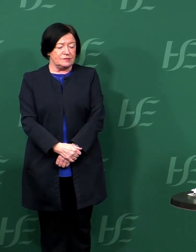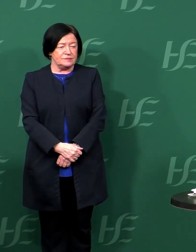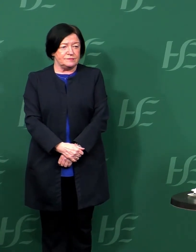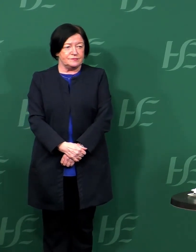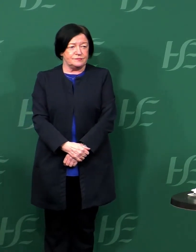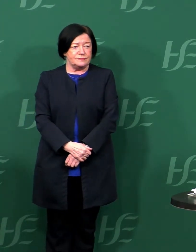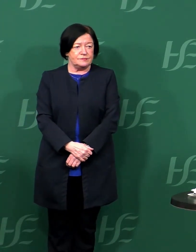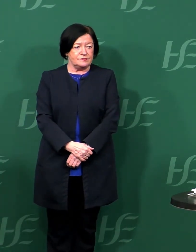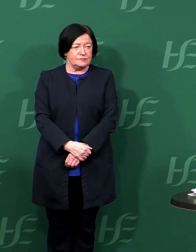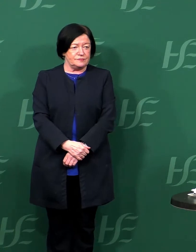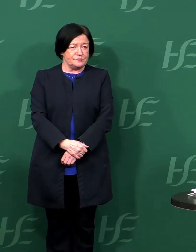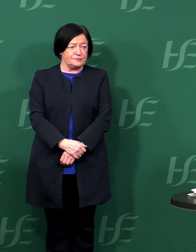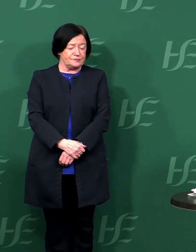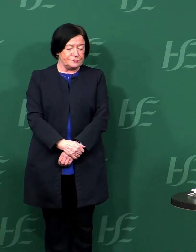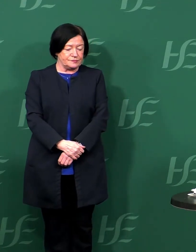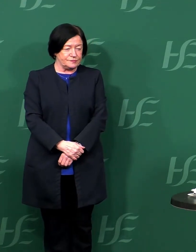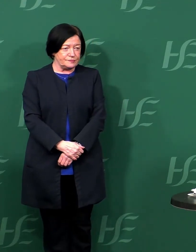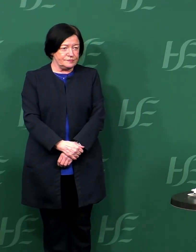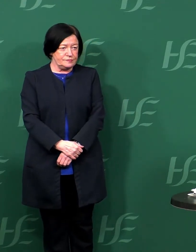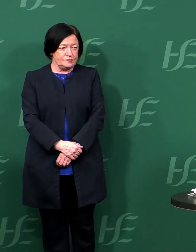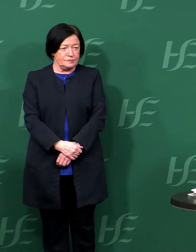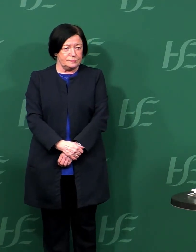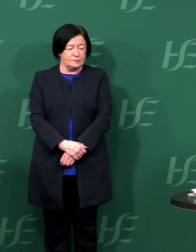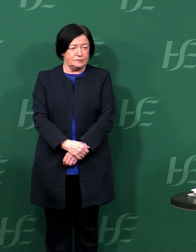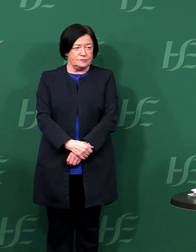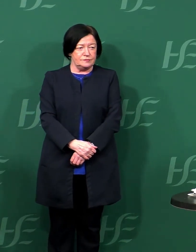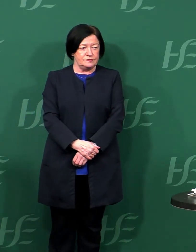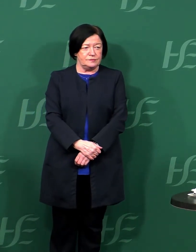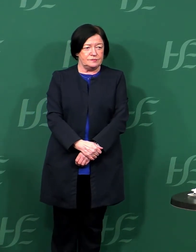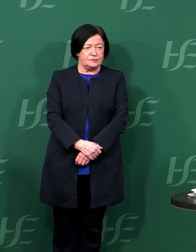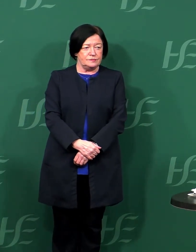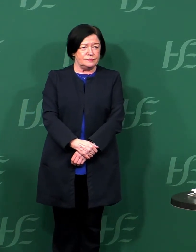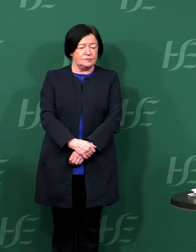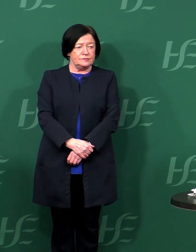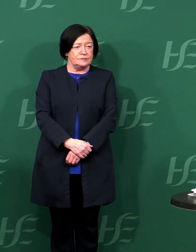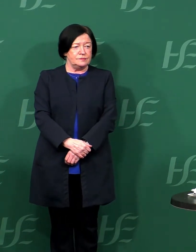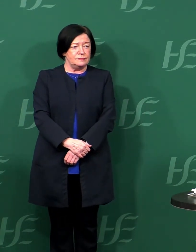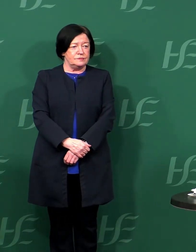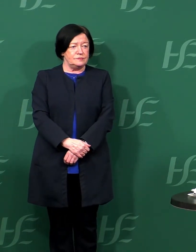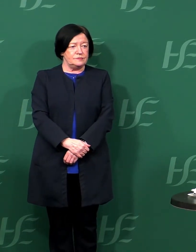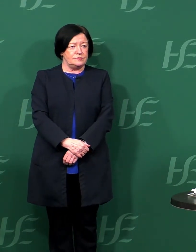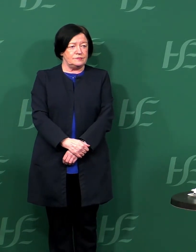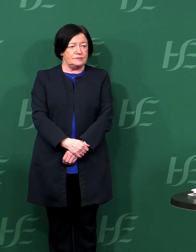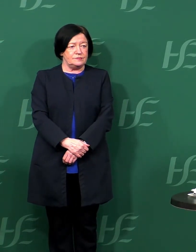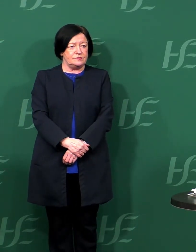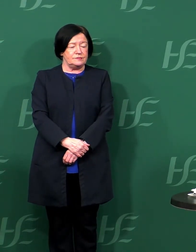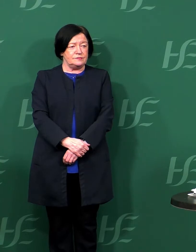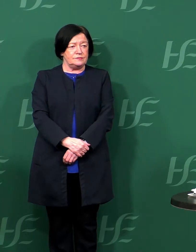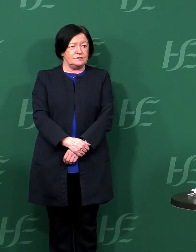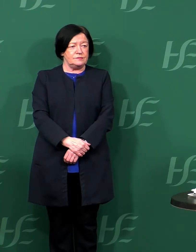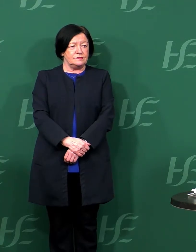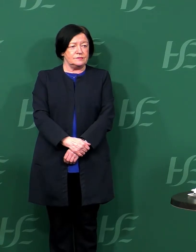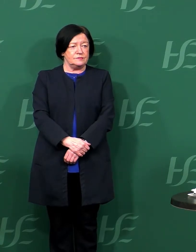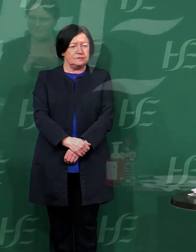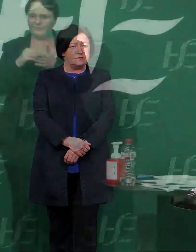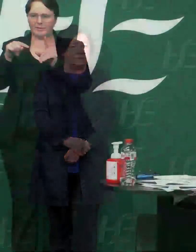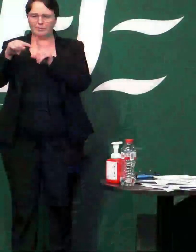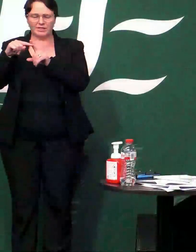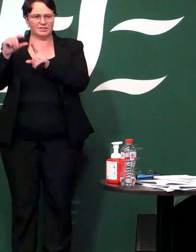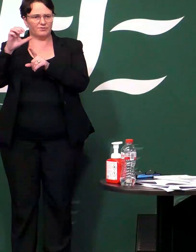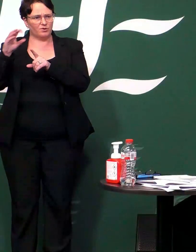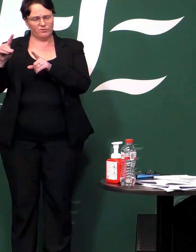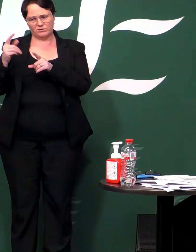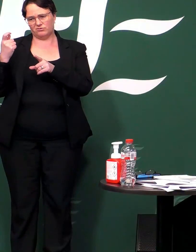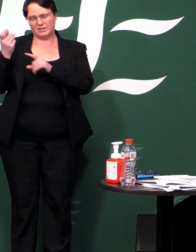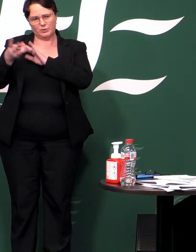first instance, seeing as demand has significantly dropped and there seems to be a lot of anecdotal reports that schools are really being flooded with cases in the last couple of weeks?